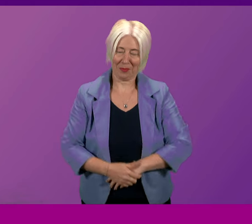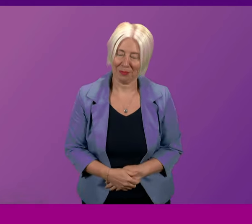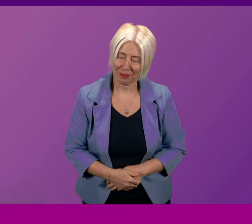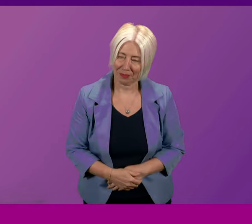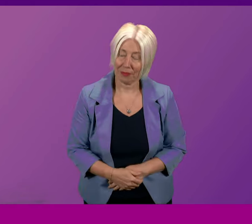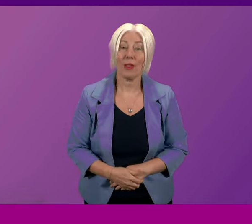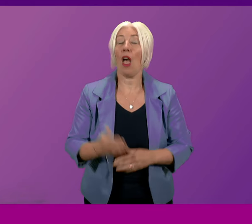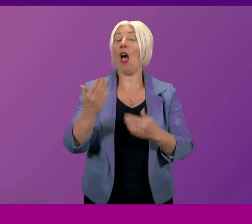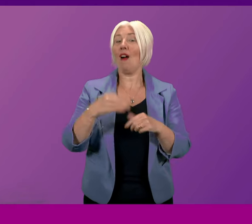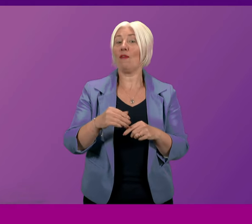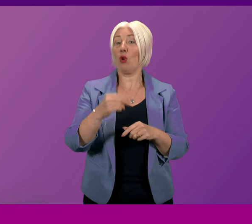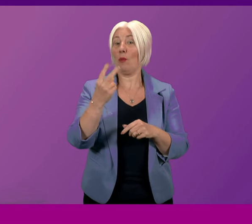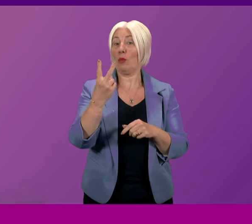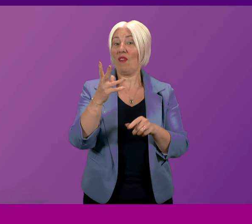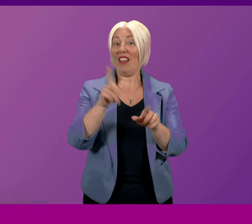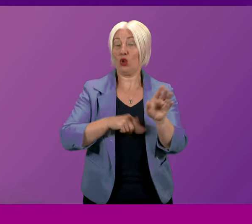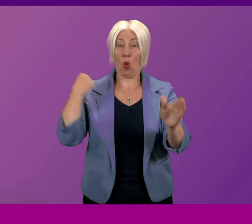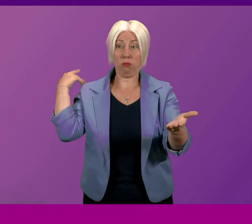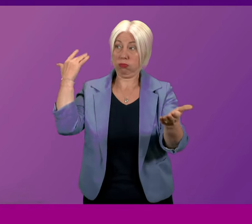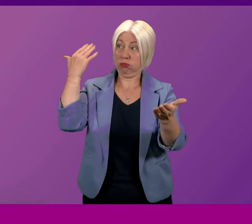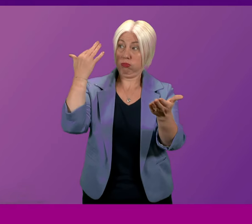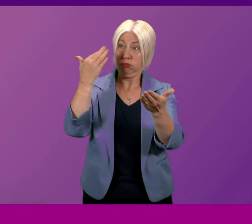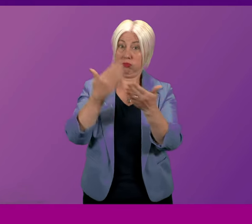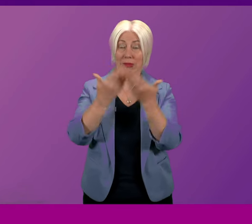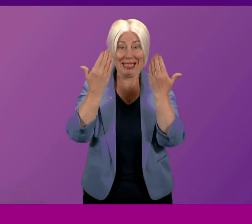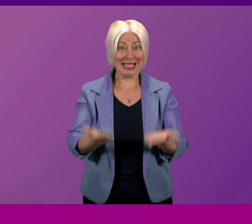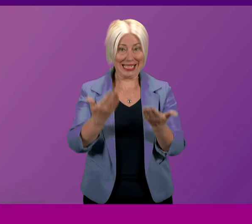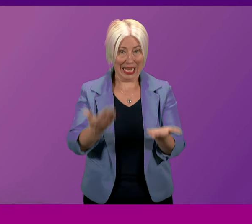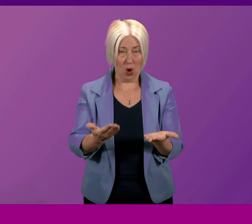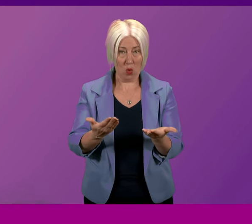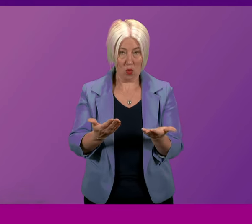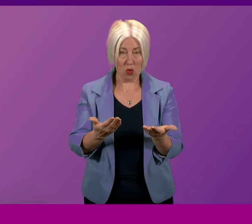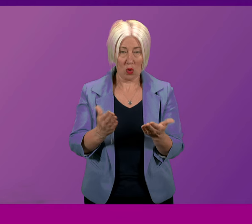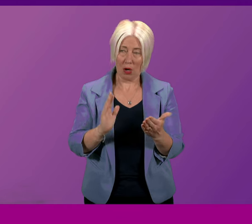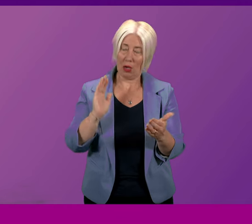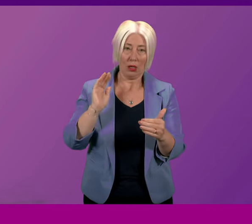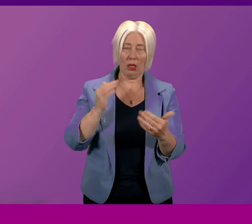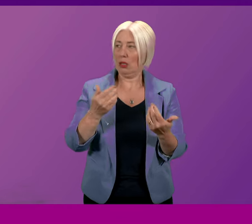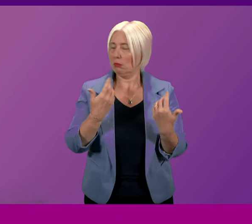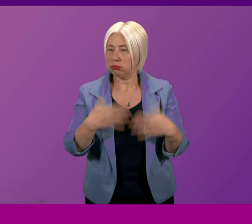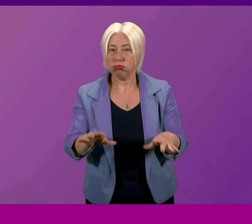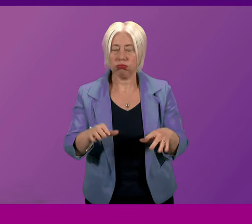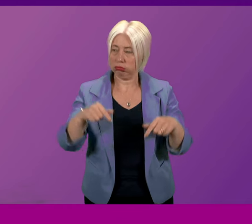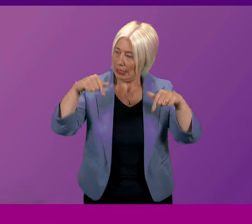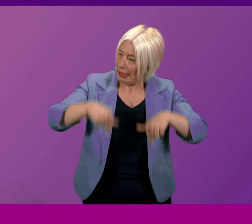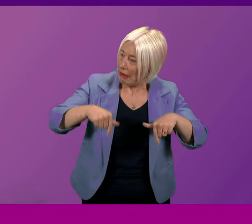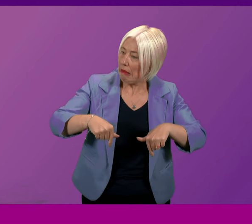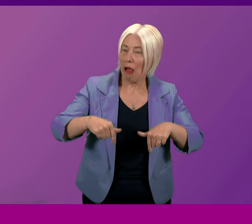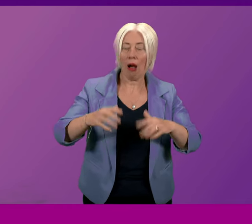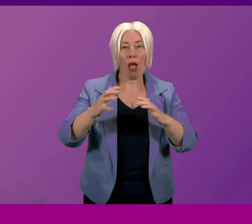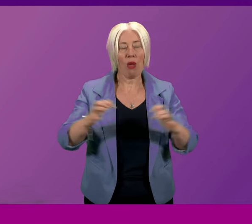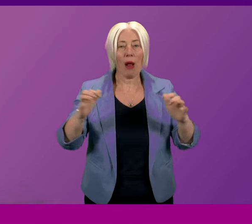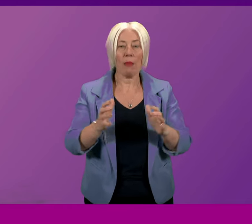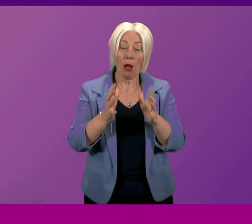From that day until this, through its work over a quarter of a century, this place has not just